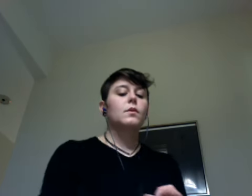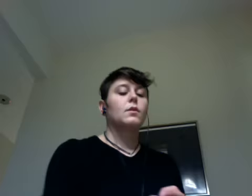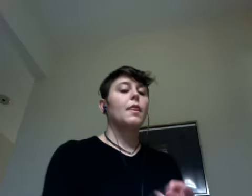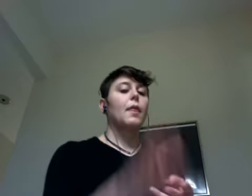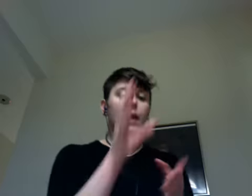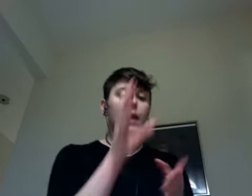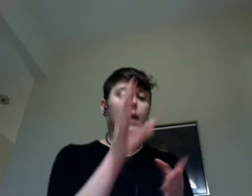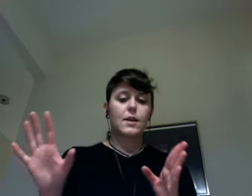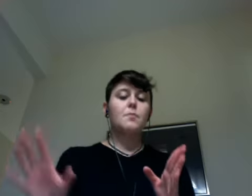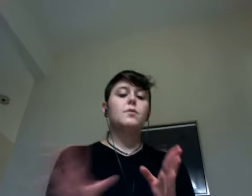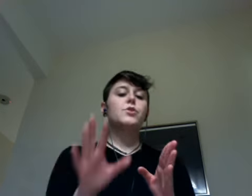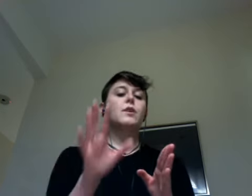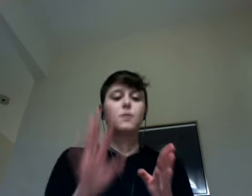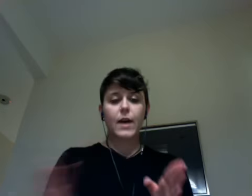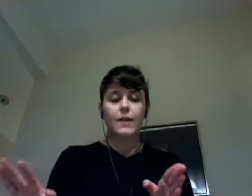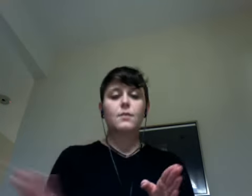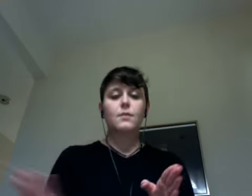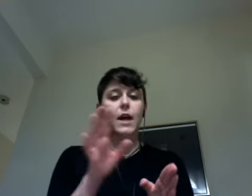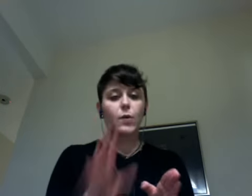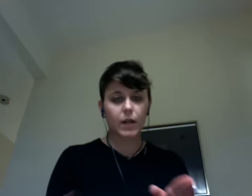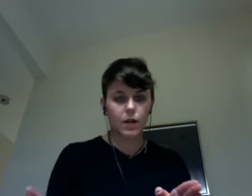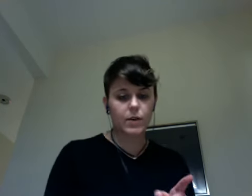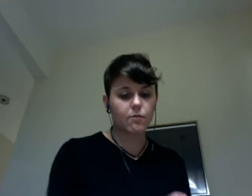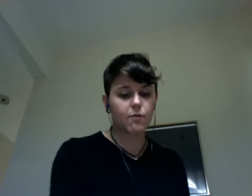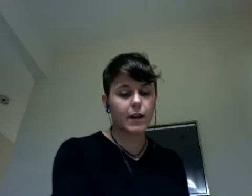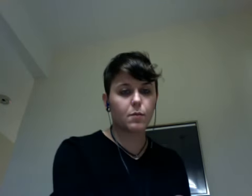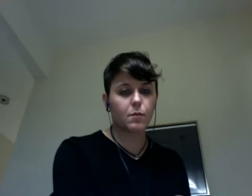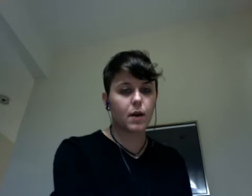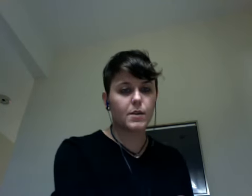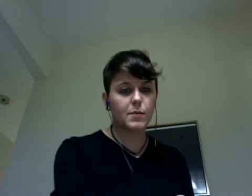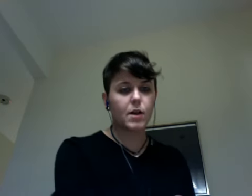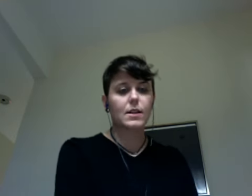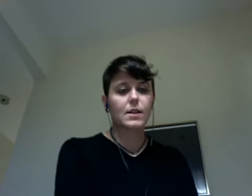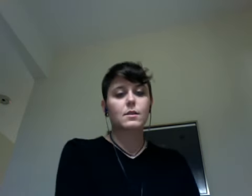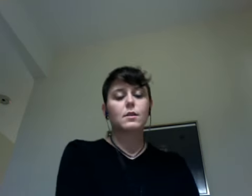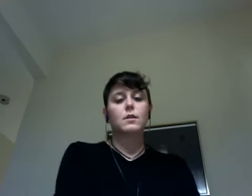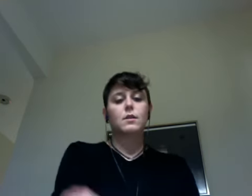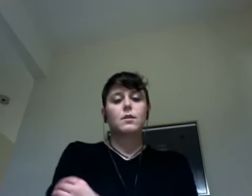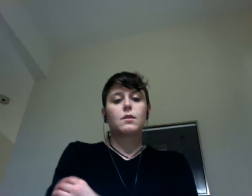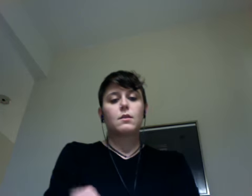And then the next step, she says then, so now we're going to go into the final part of this process.